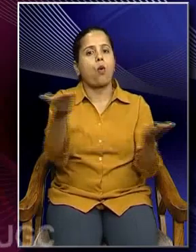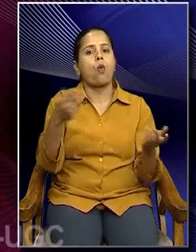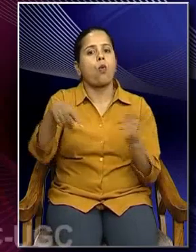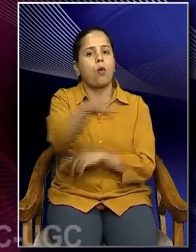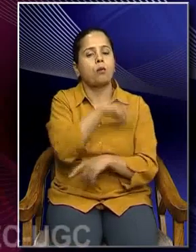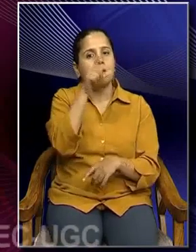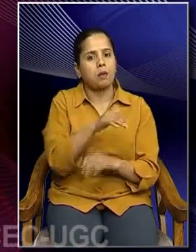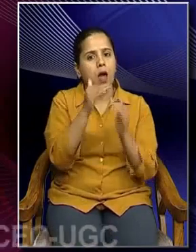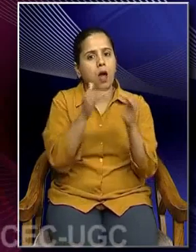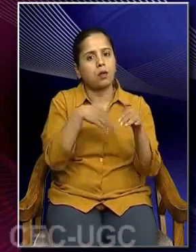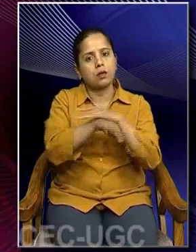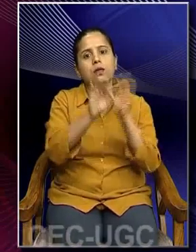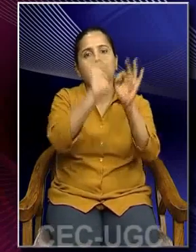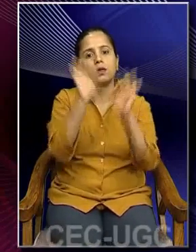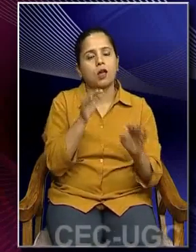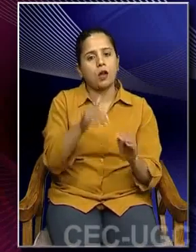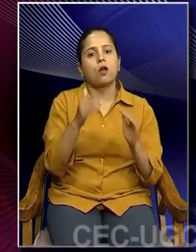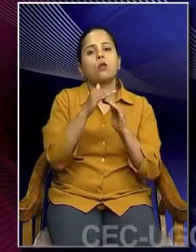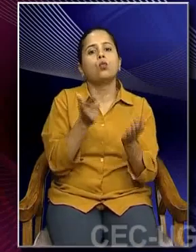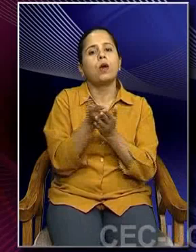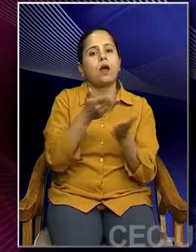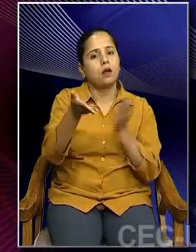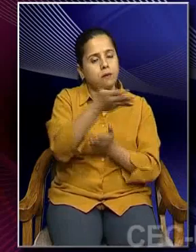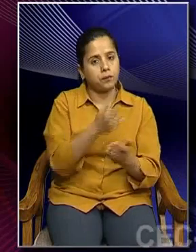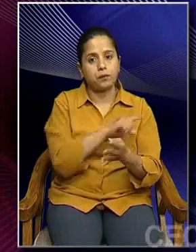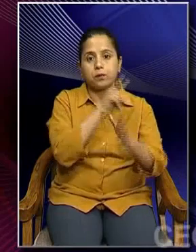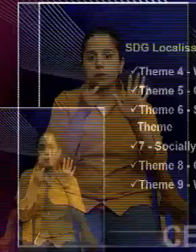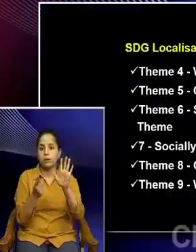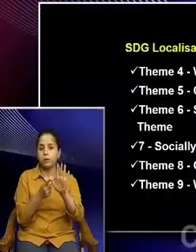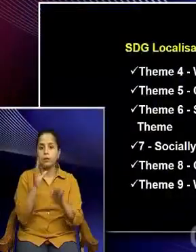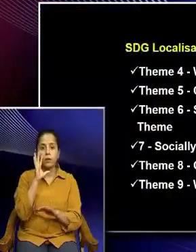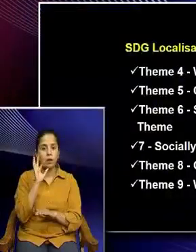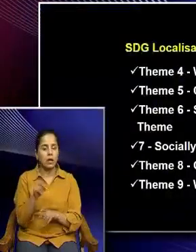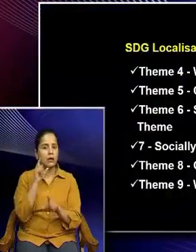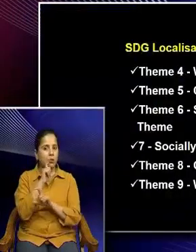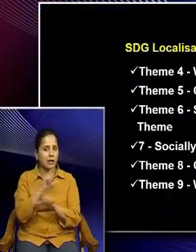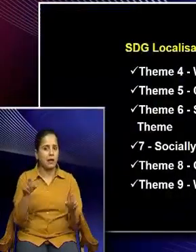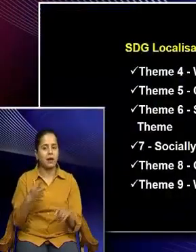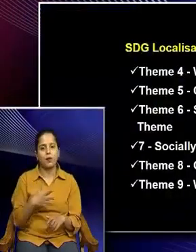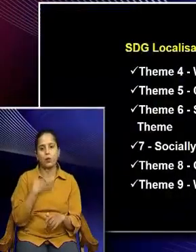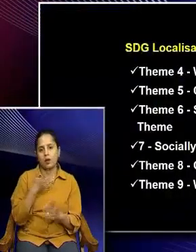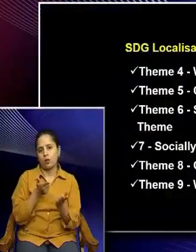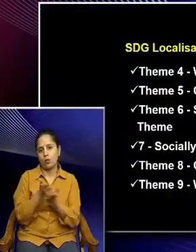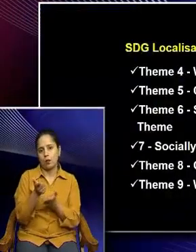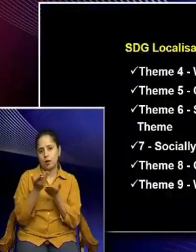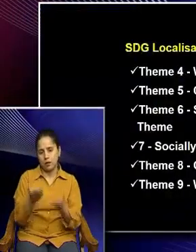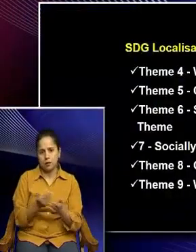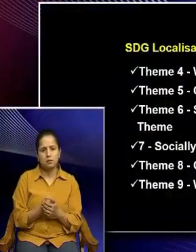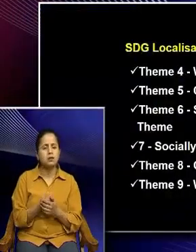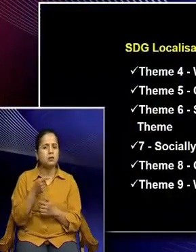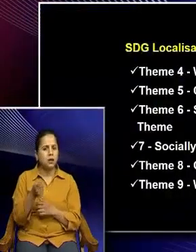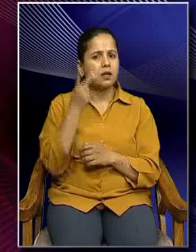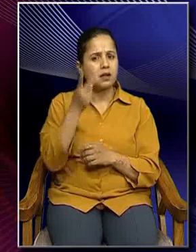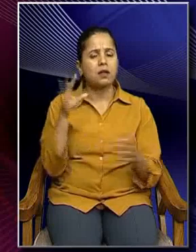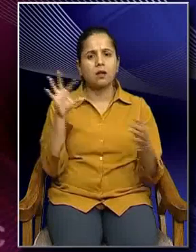citizens and all the households across villages in the country. Fifth important theme is, of course, clean and green villages, and which is very much